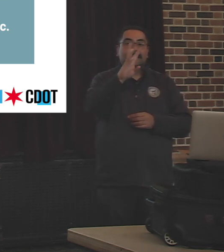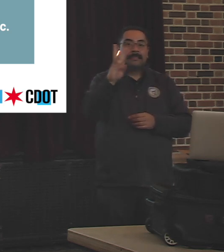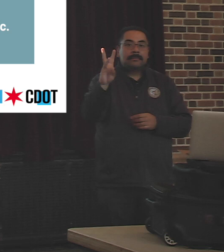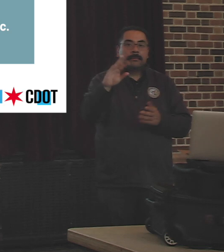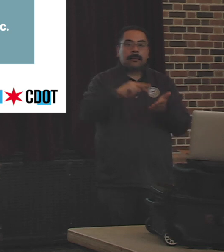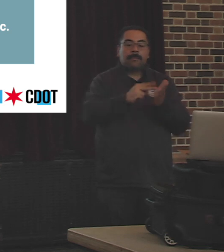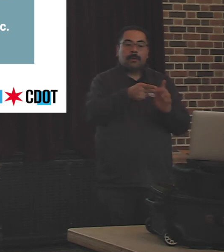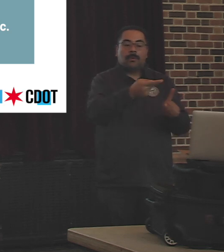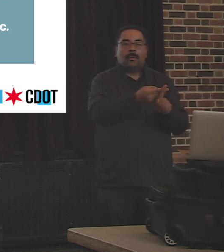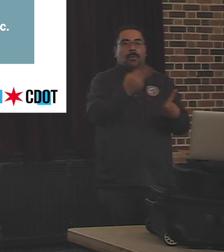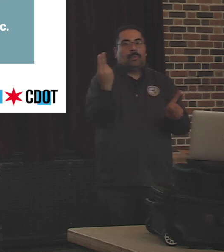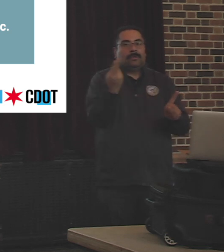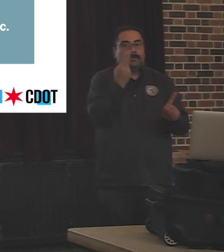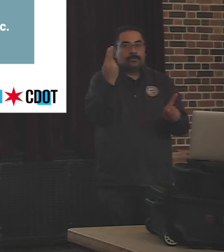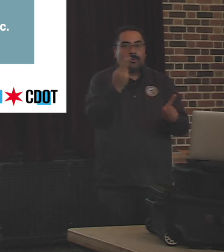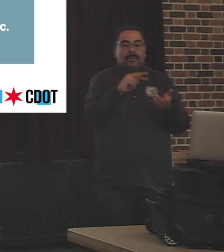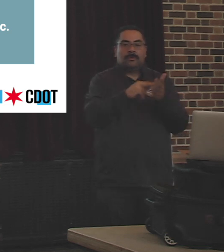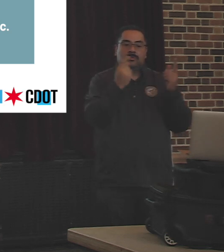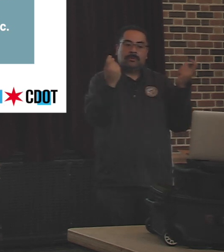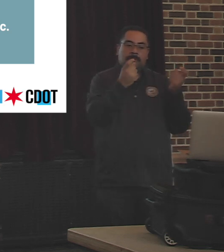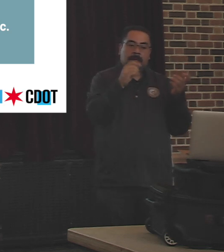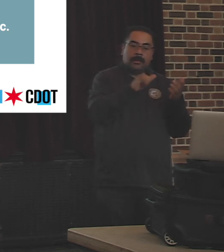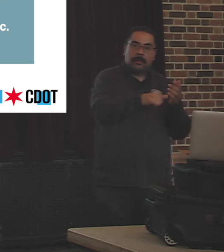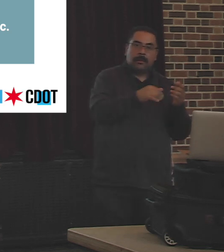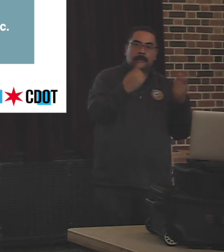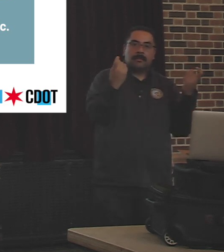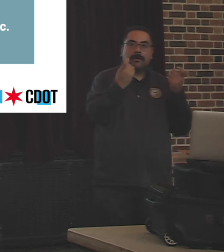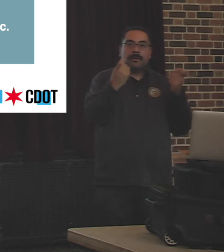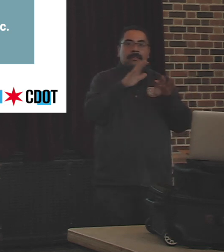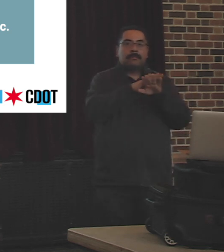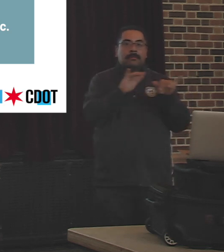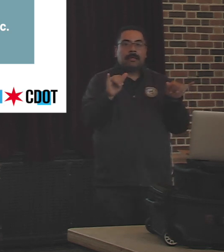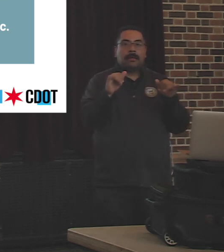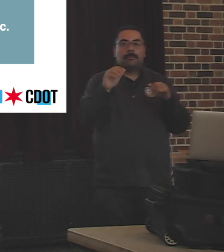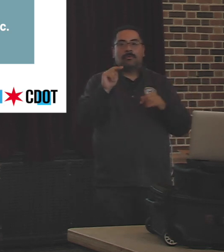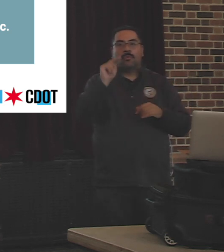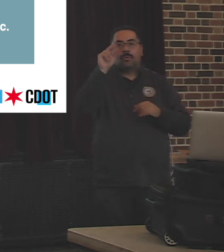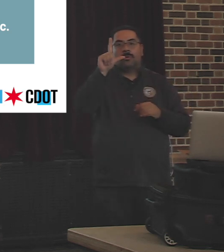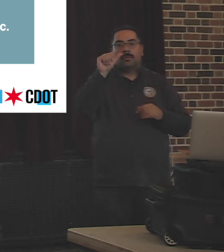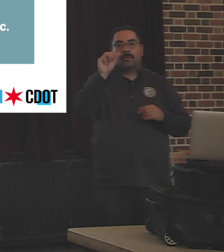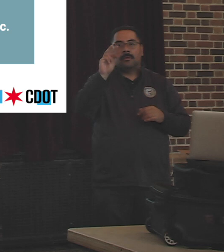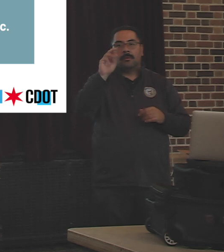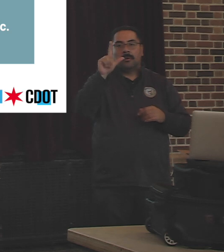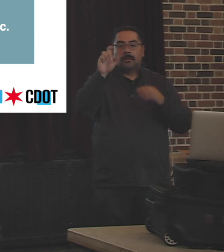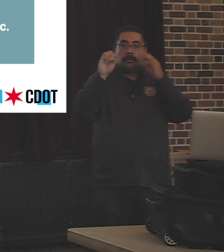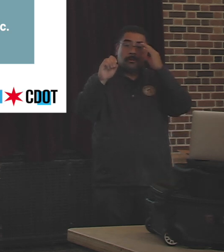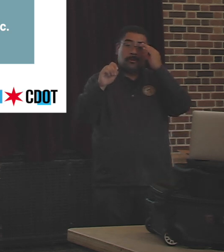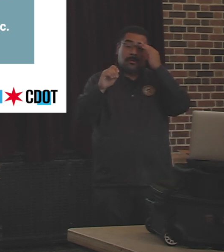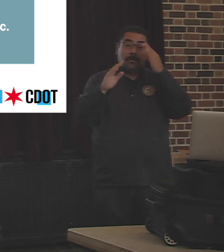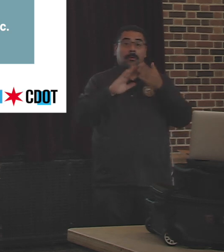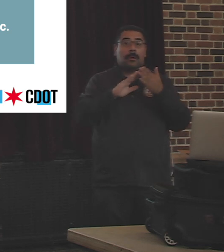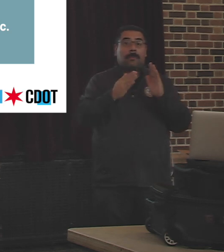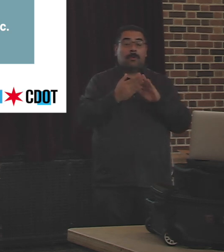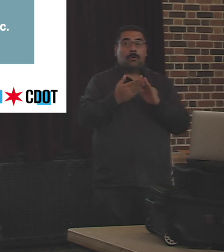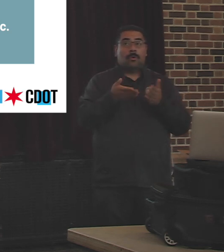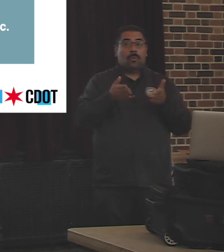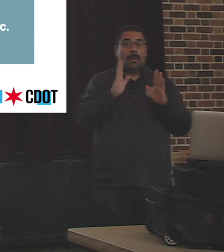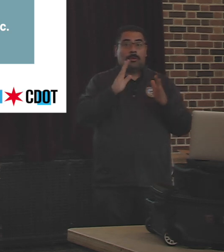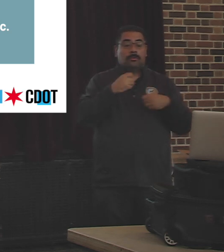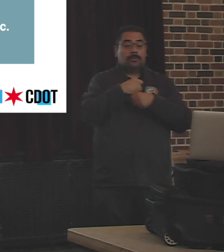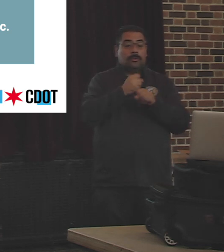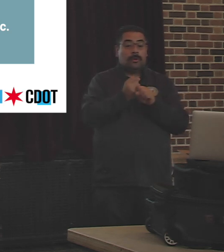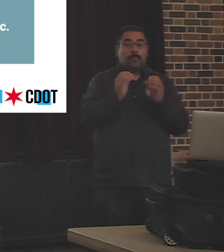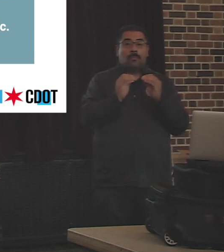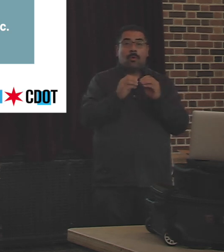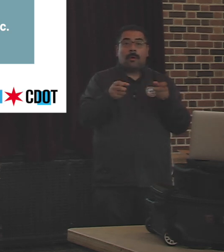to celebrate that at the same time that we're celebrating the North Lawndale community. So this way, this would generate a lot of